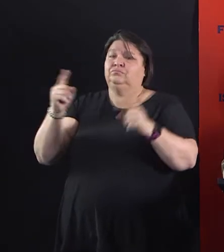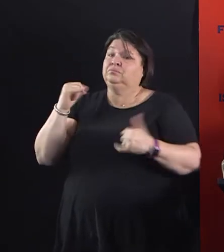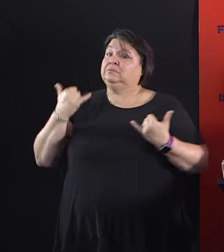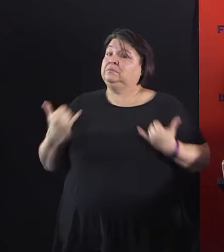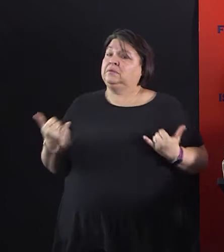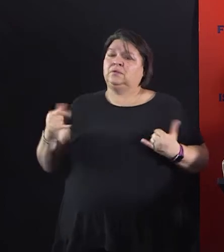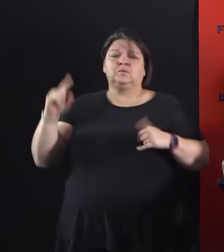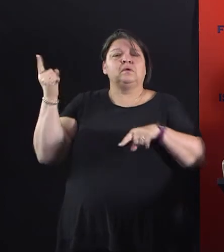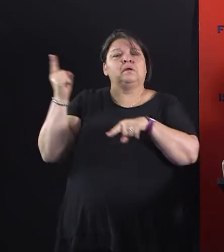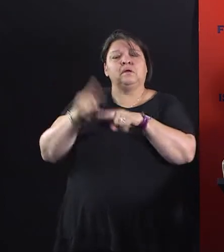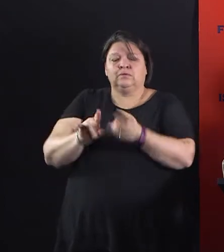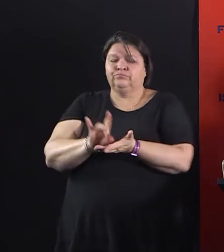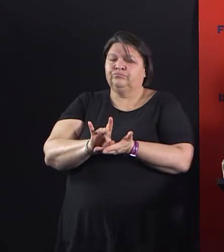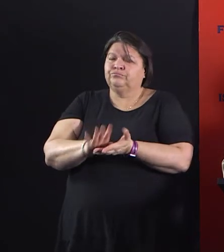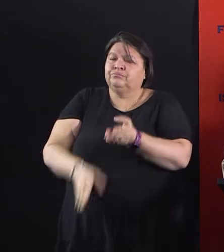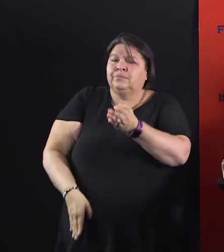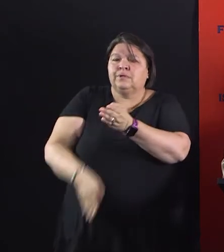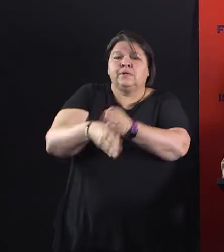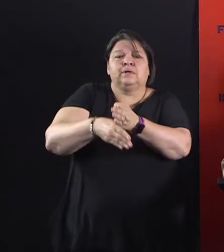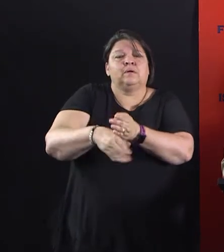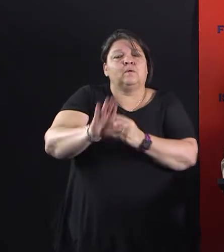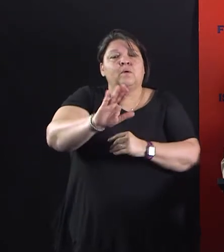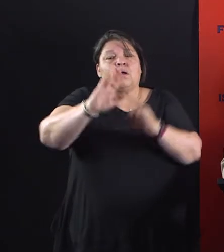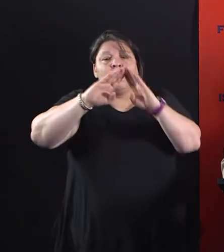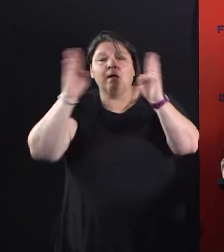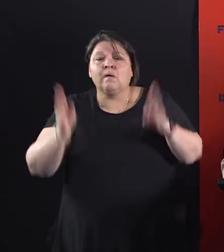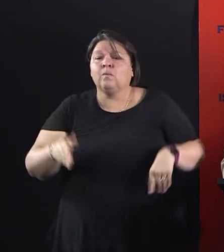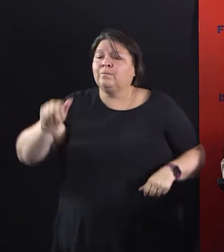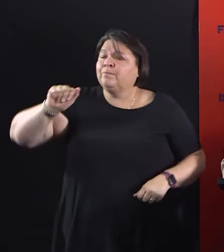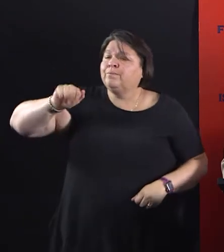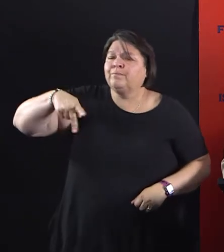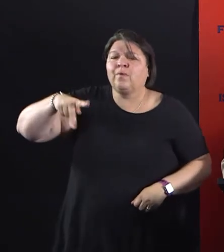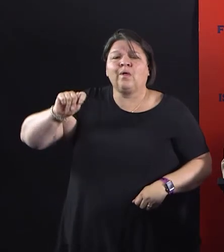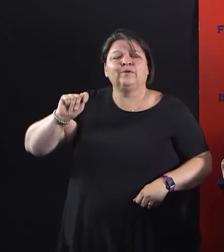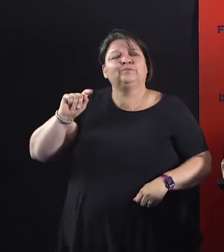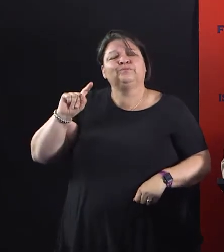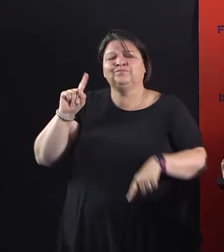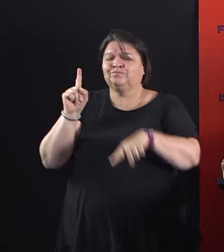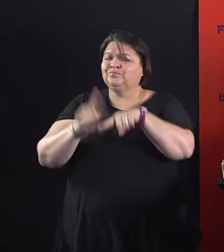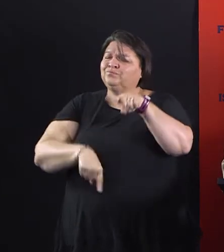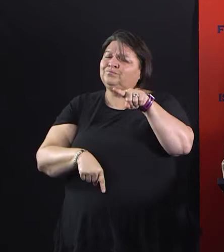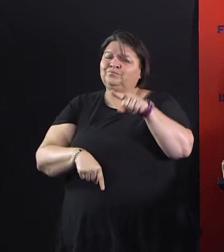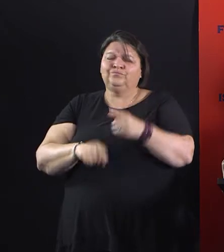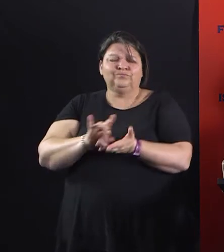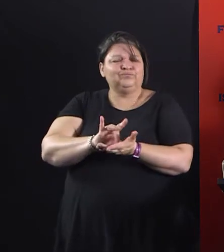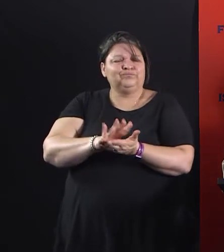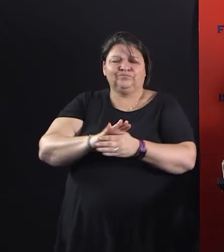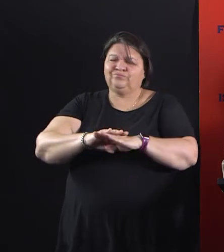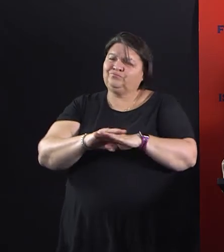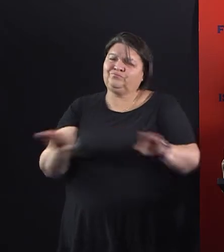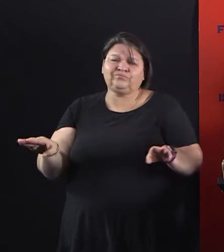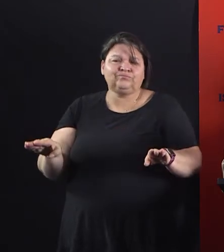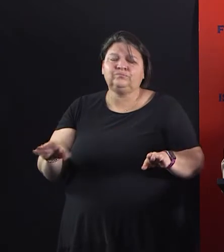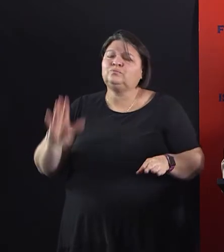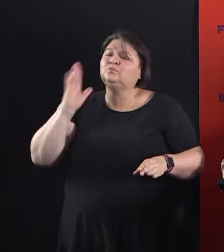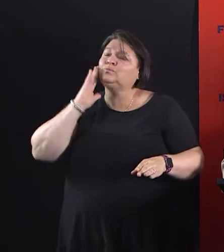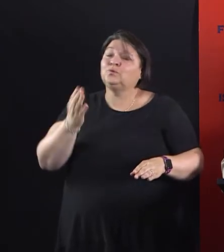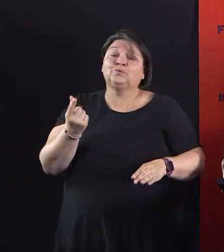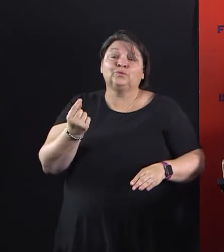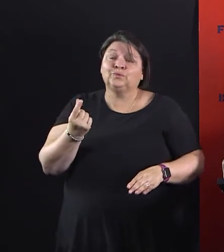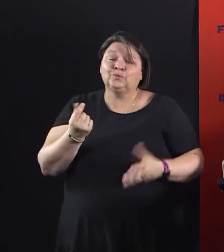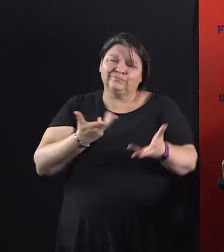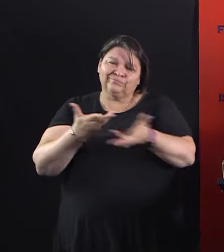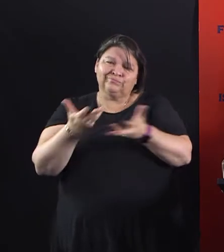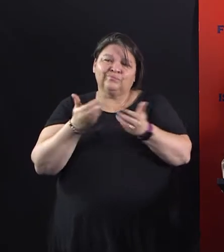owners, whoever it is that you pay your rent to. They will work with you. Your rent payments are not going to go away, but they will be put